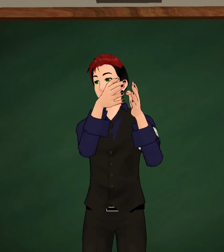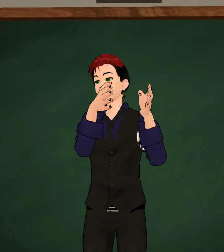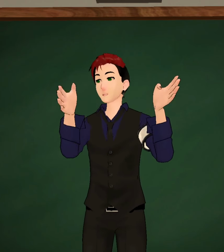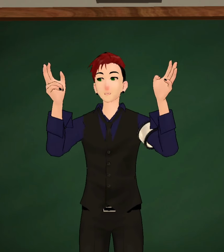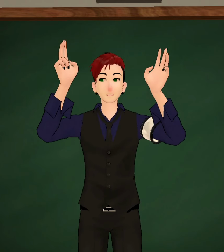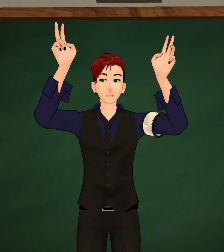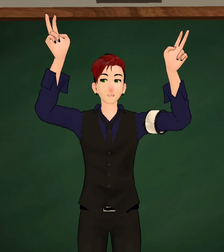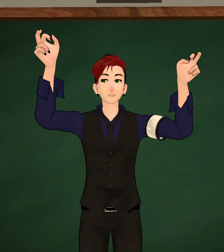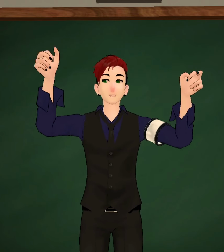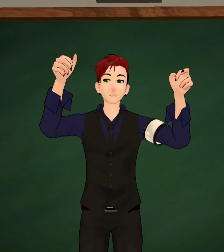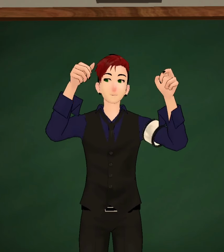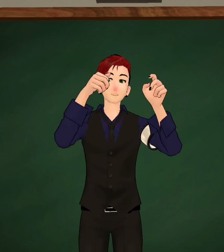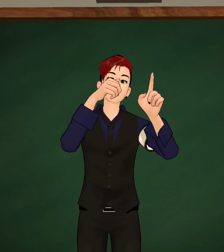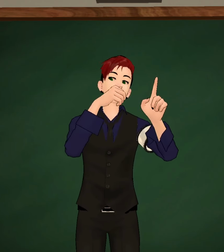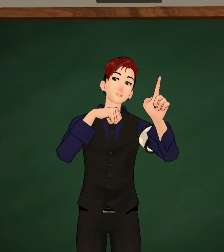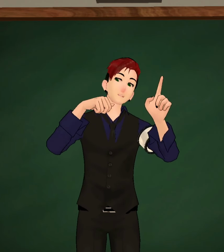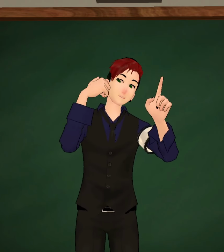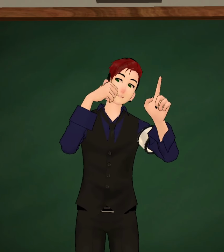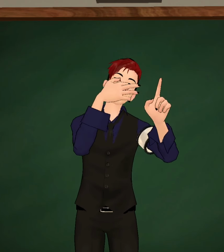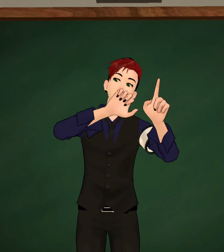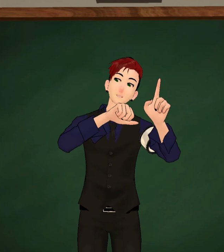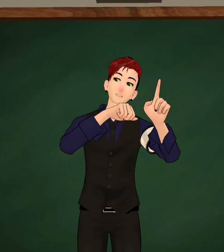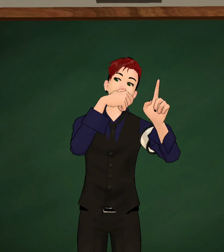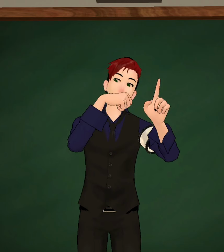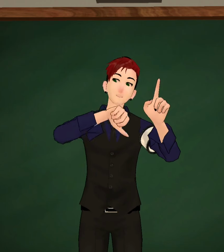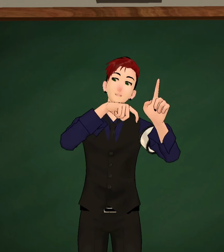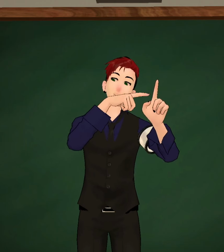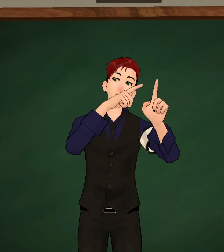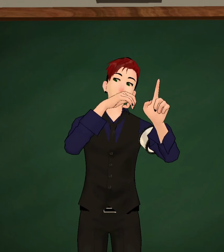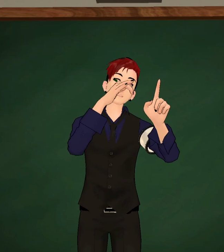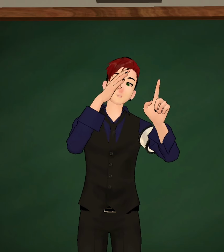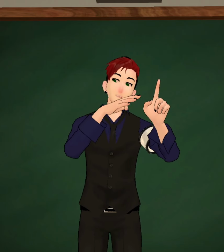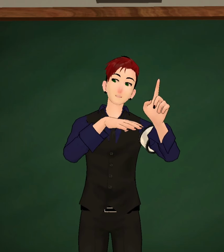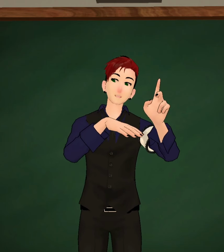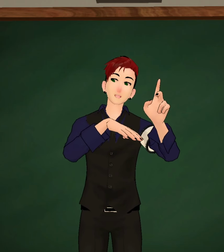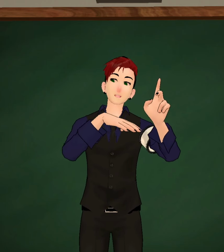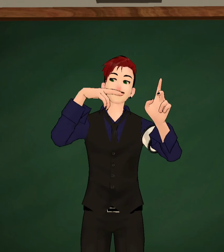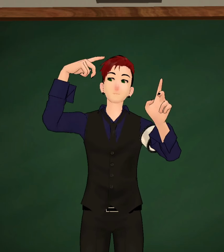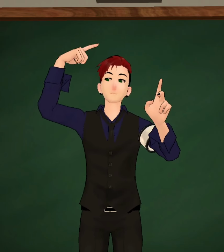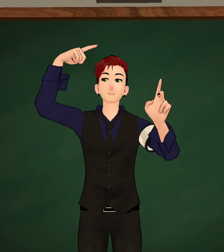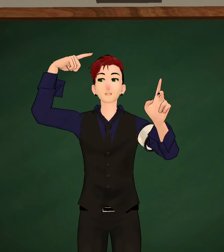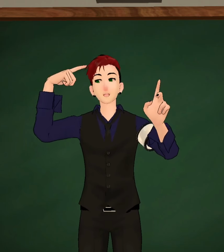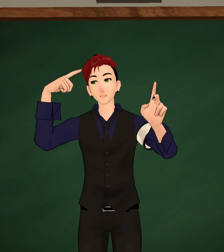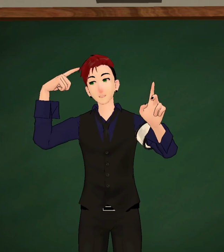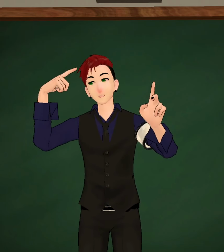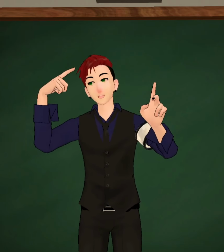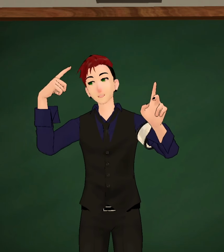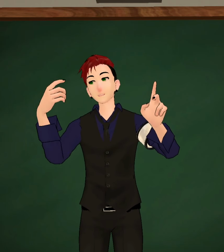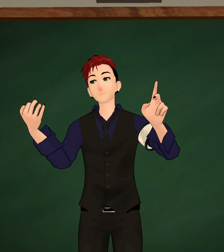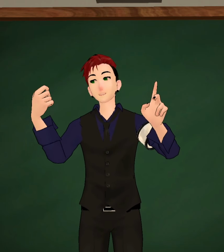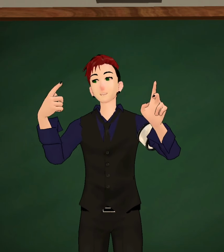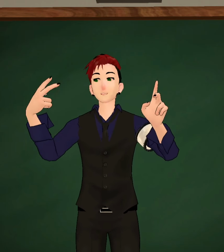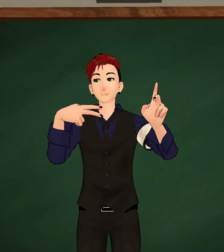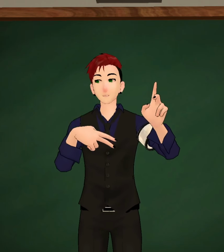It's a whole, I'm establishing this topic of yesterday, the temperature, the heat was really, really bad, bring my eyebrows down, today is